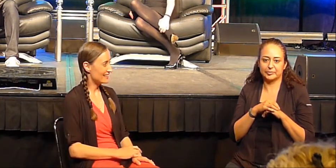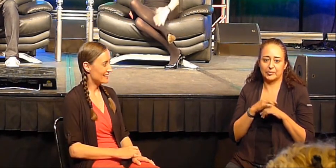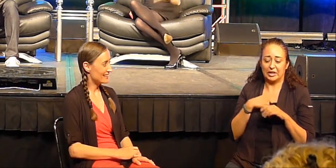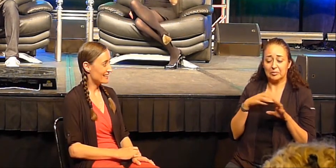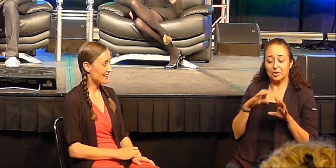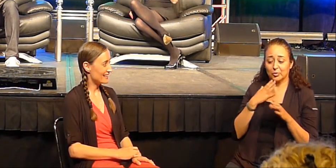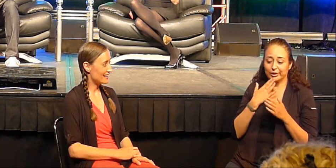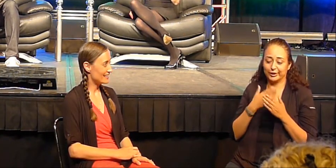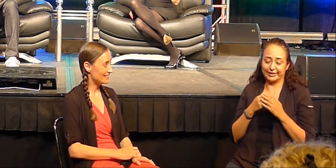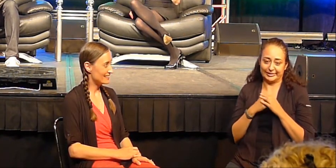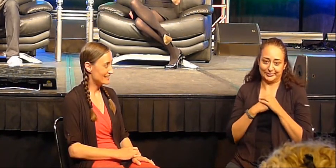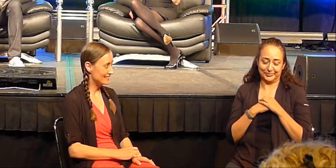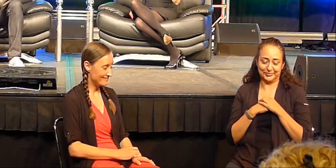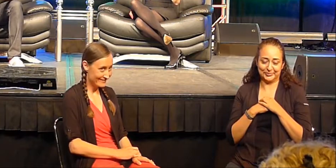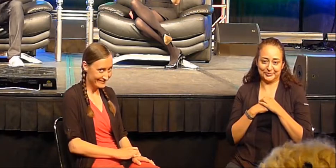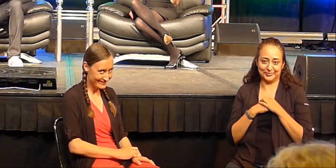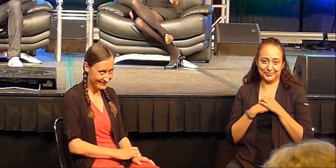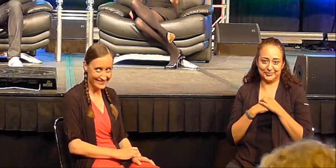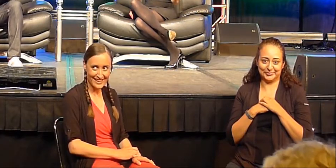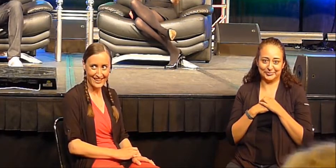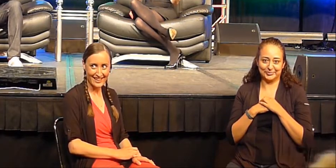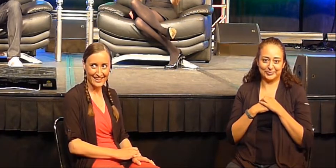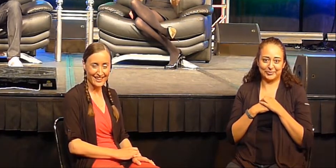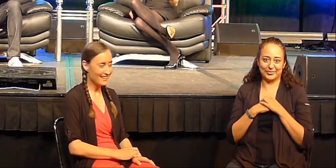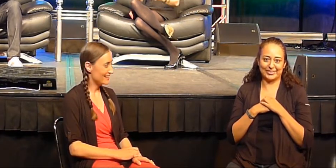Are you just going for a hug?